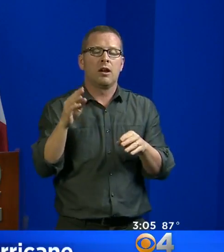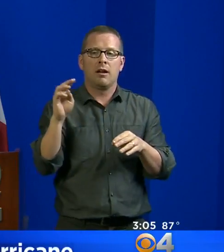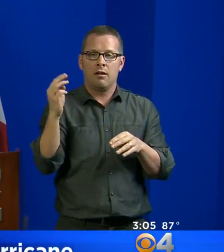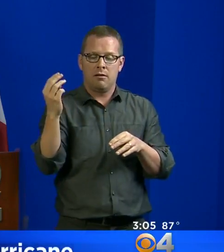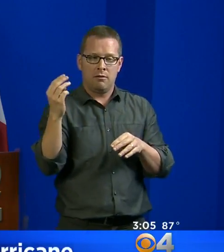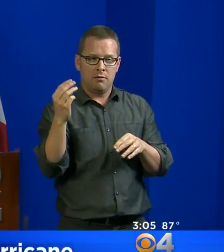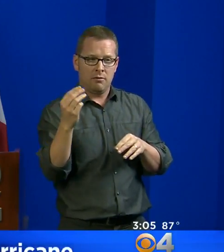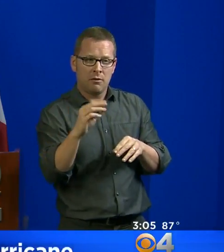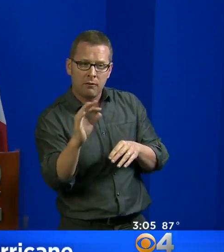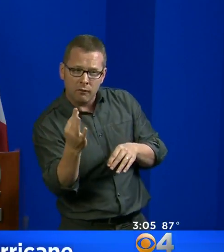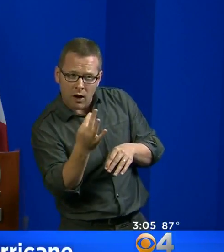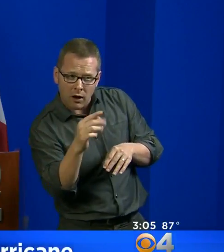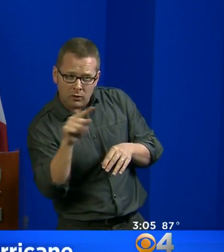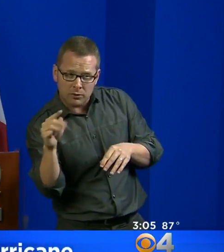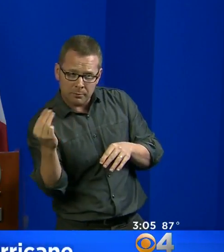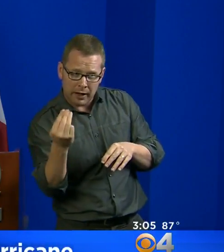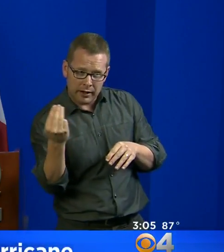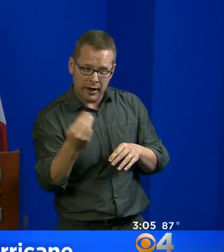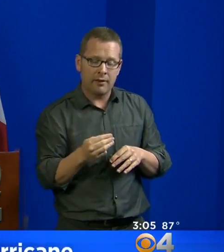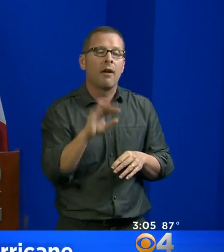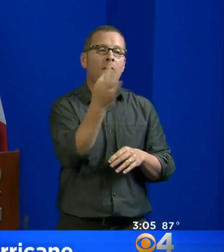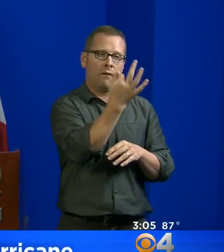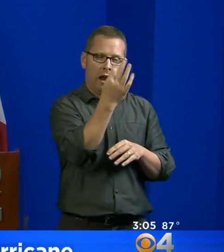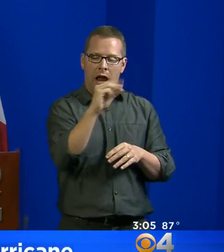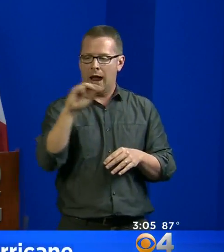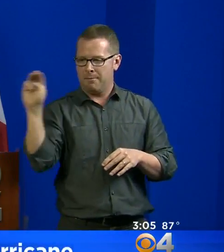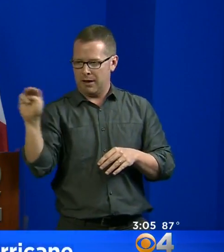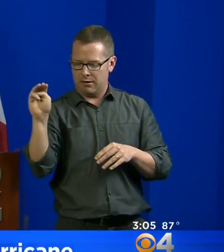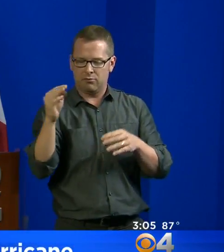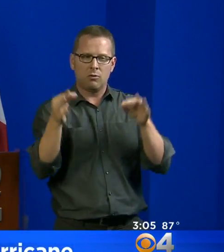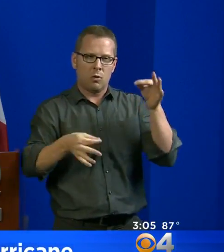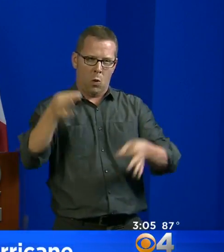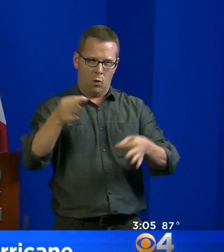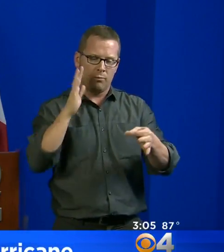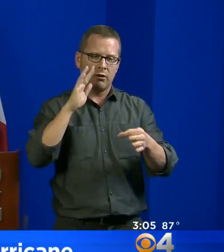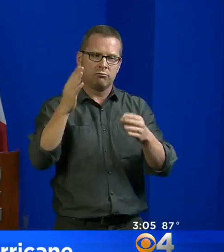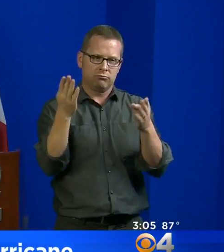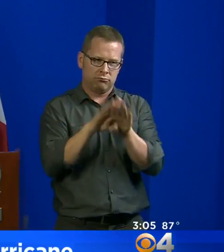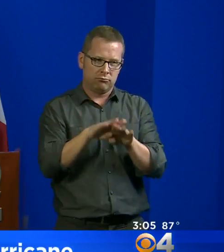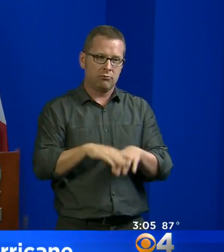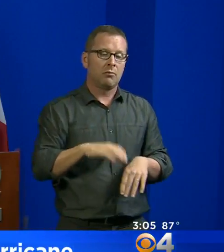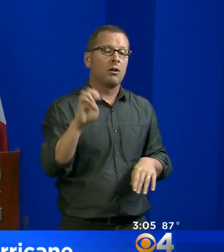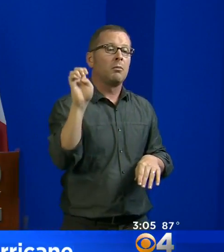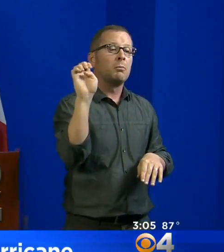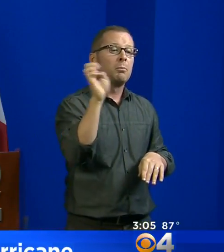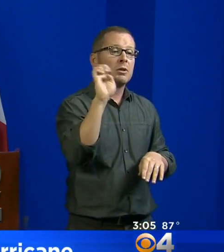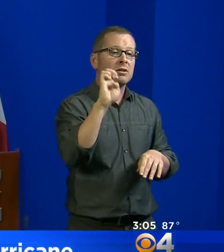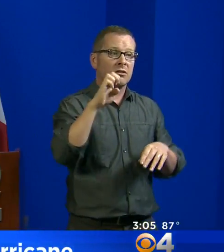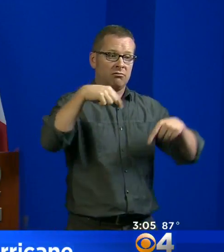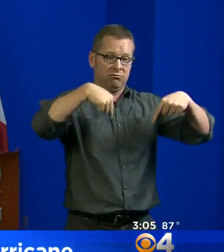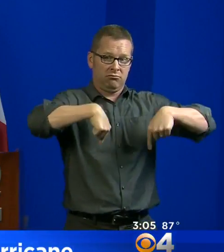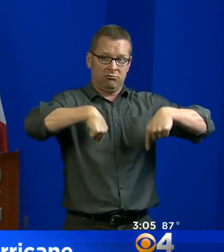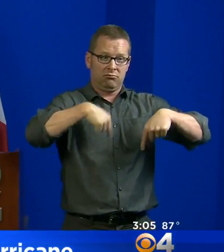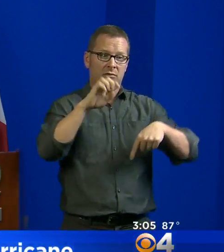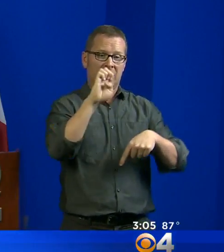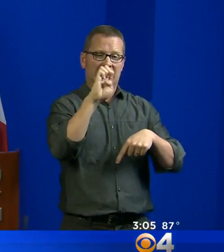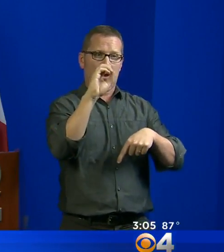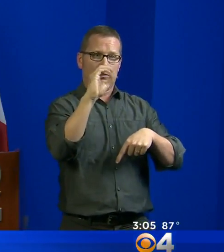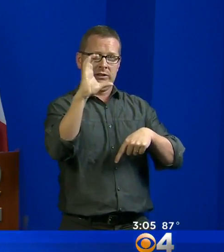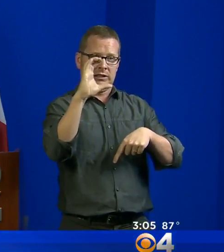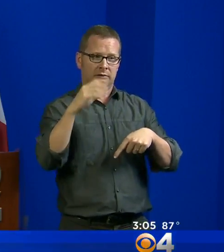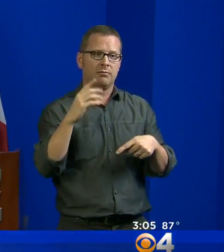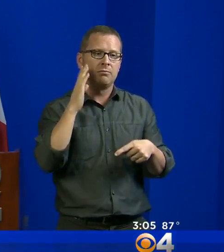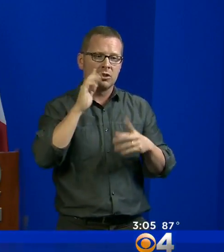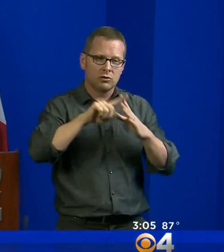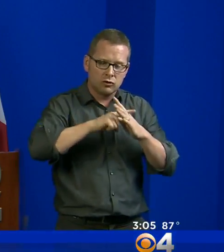BCT will operate on a modified schedule beginning Thursday and continue operations until the weather becomes